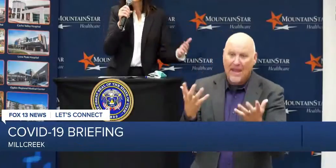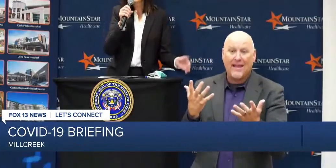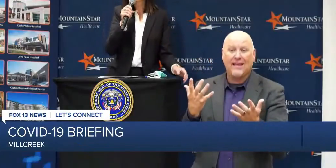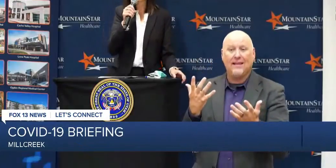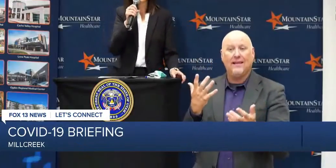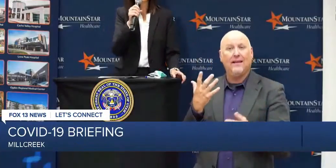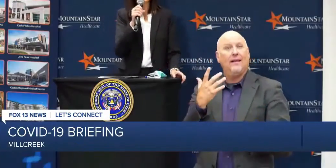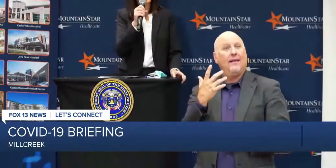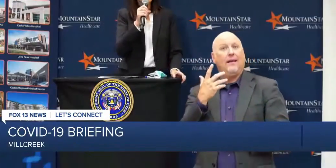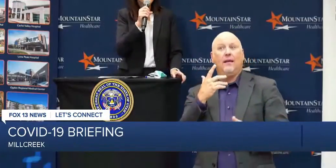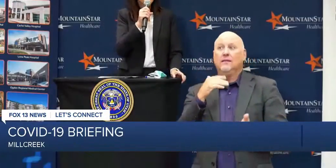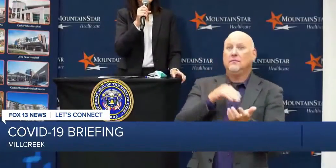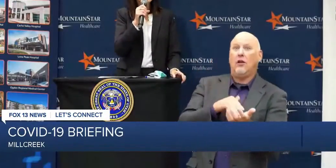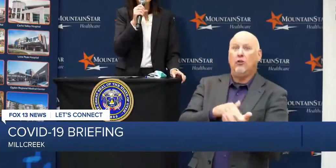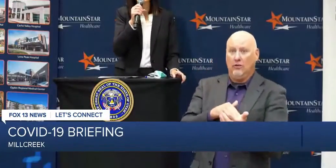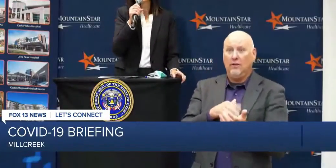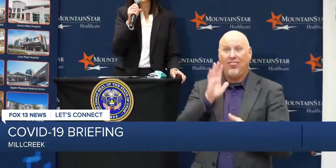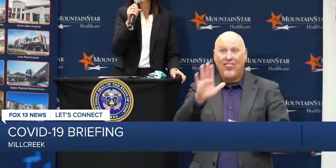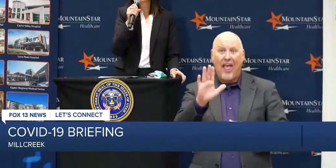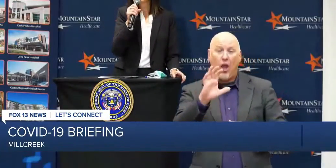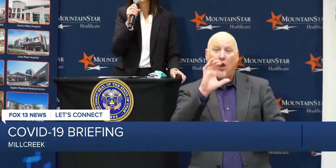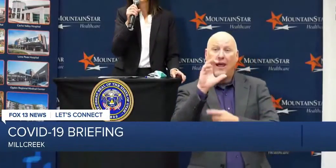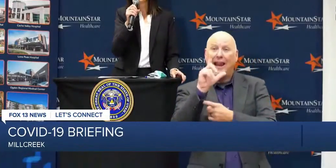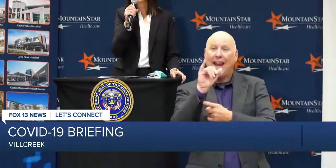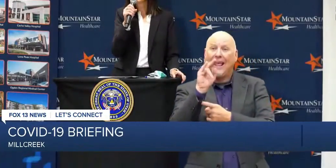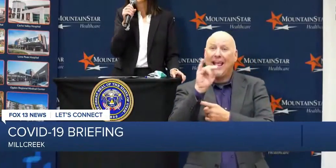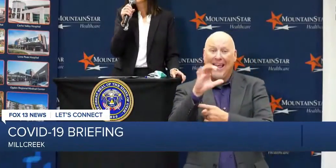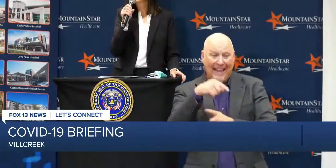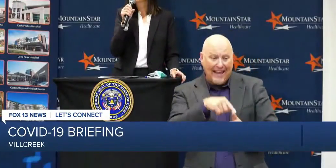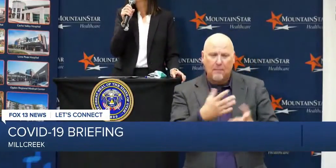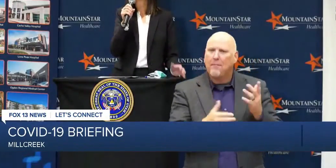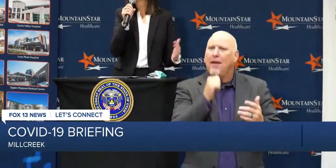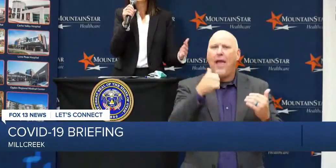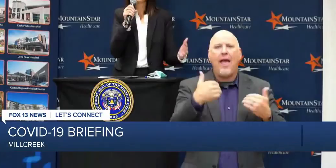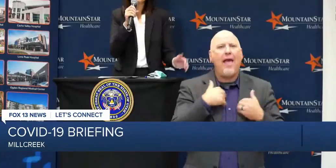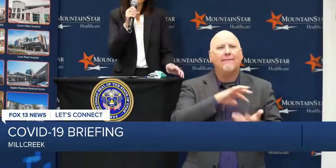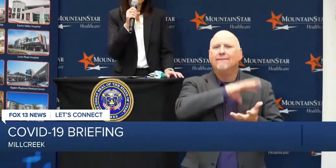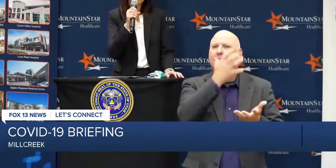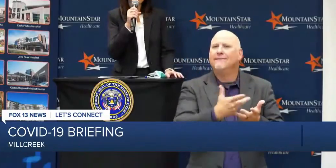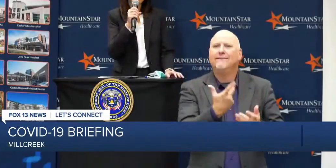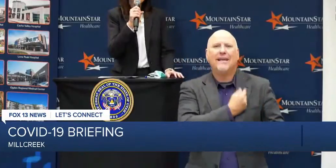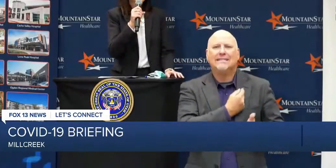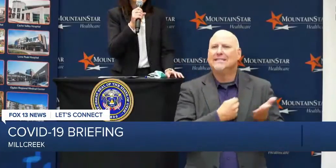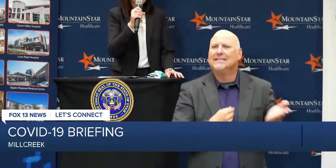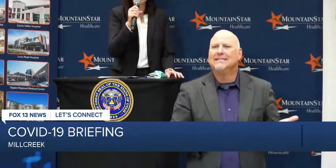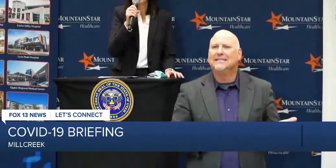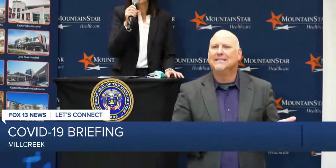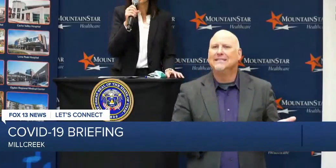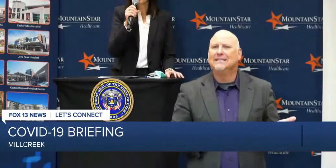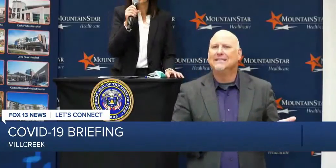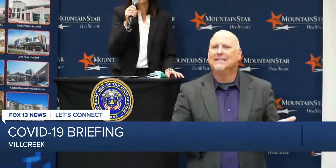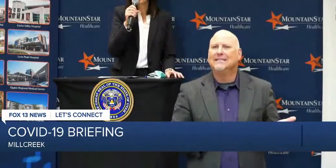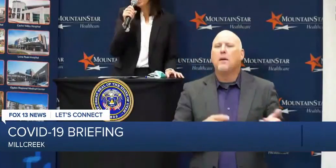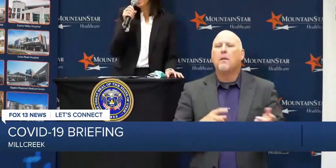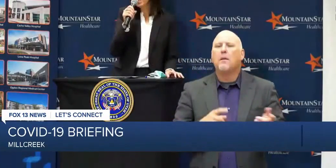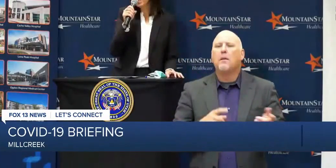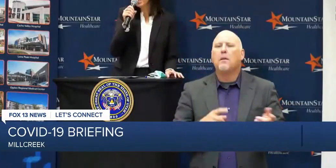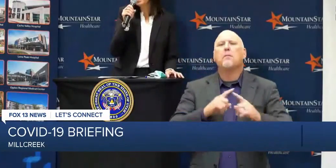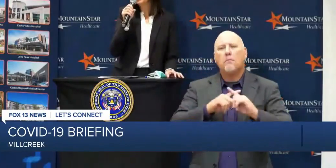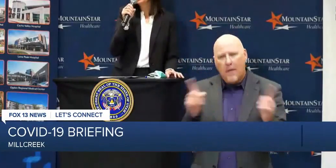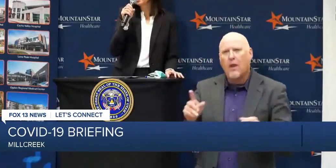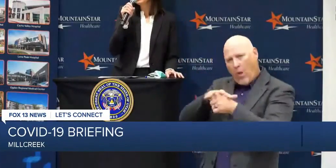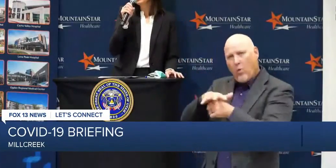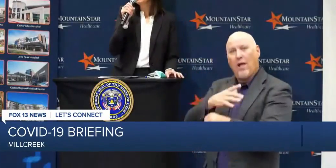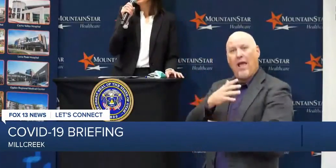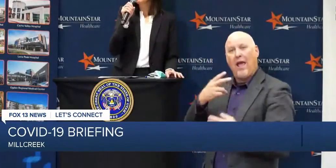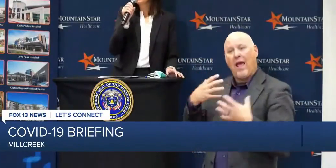department, our local health departments, they're going to make this easier for you and are willing to work with you and pleading to work with you to make sure that you have supply